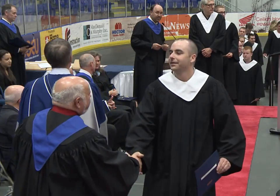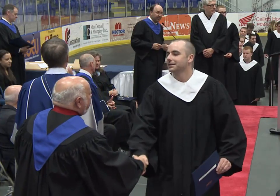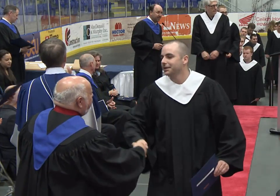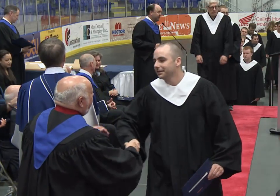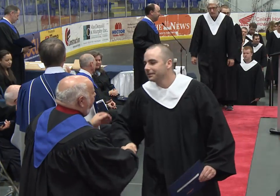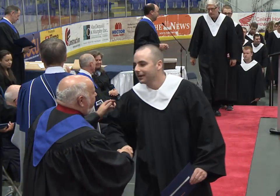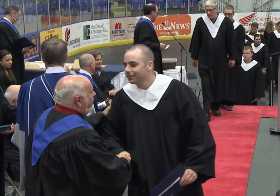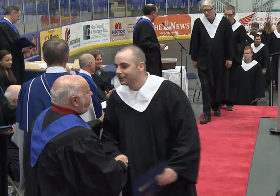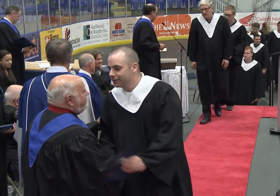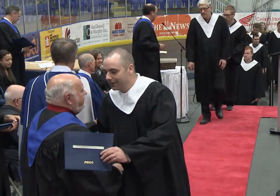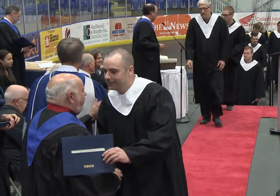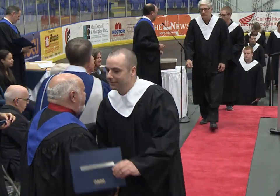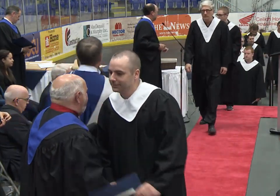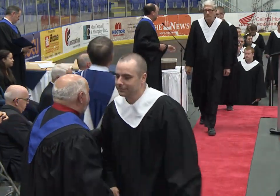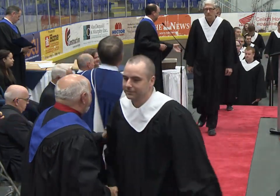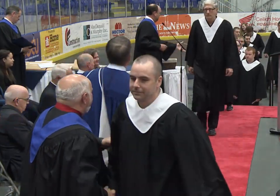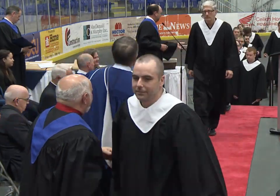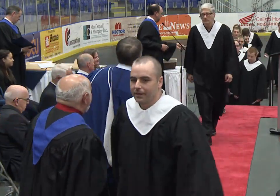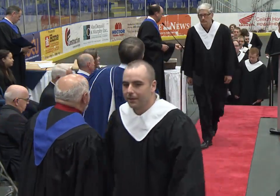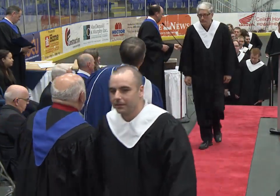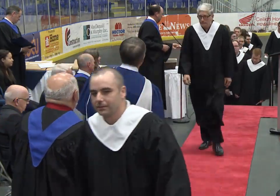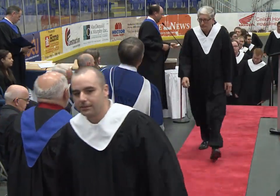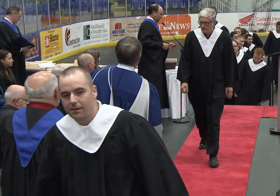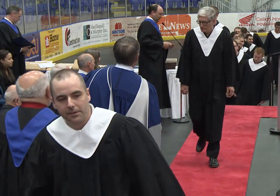Raymond Wiseman.